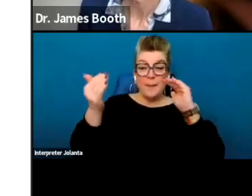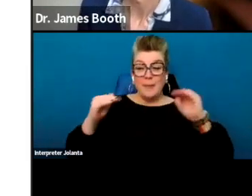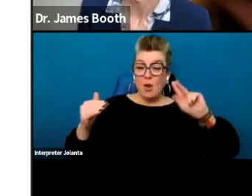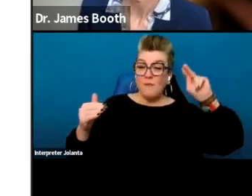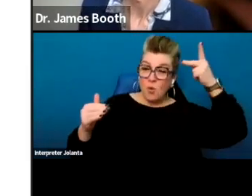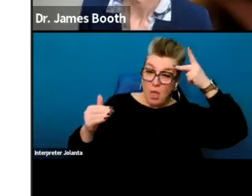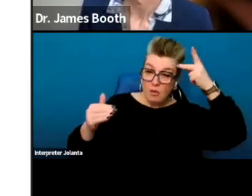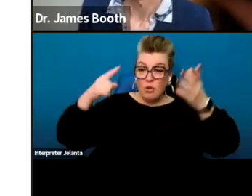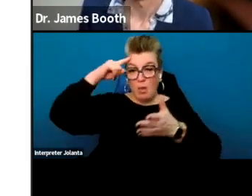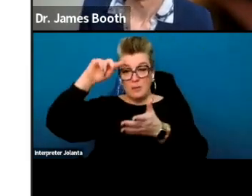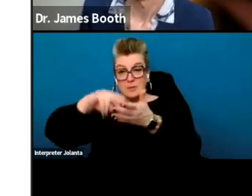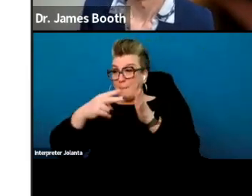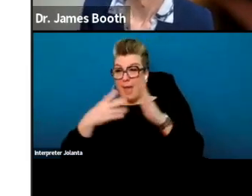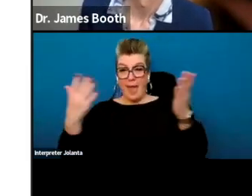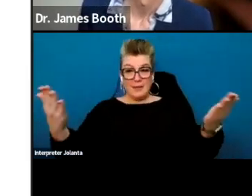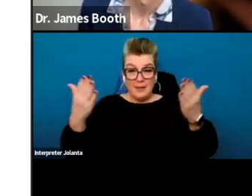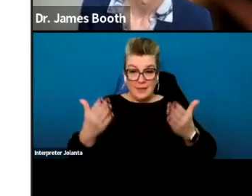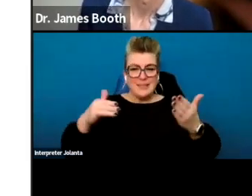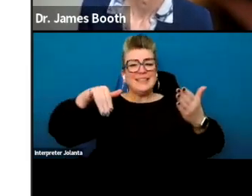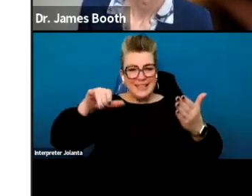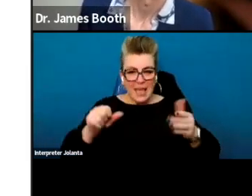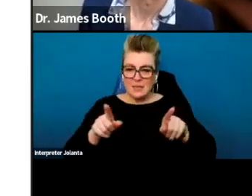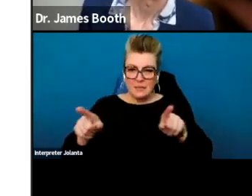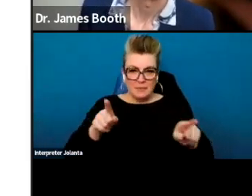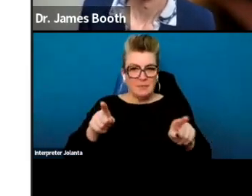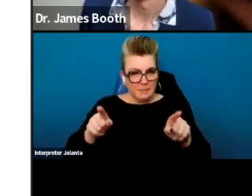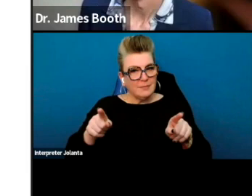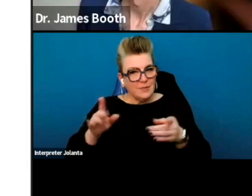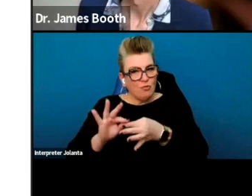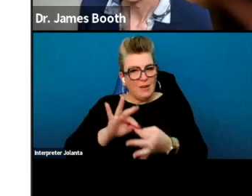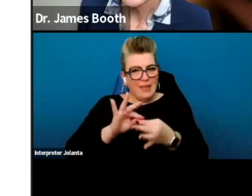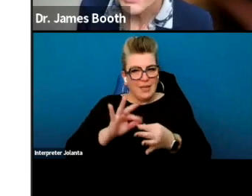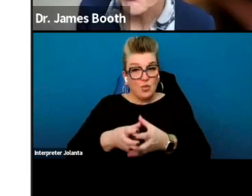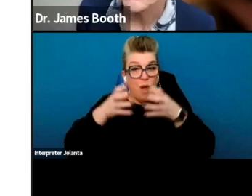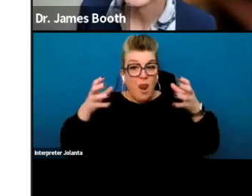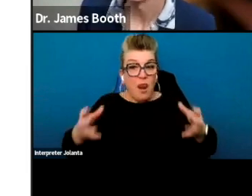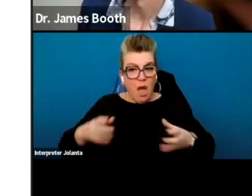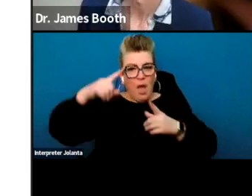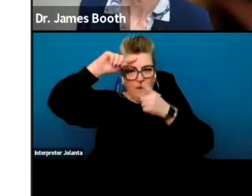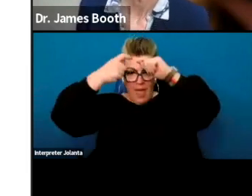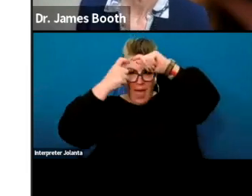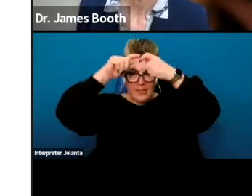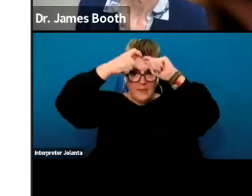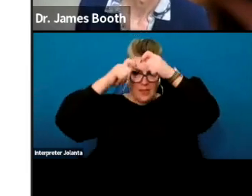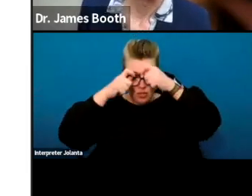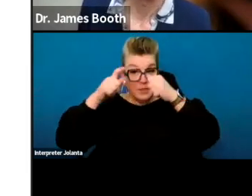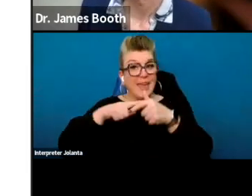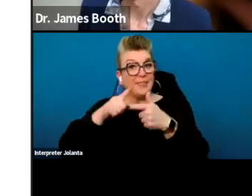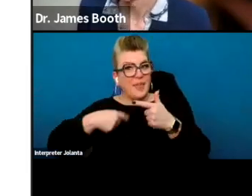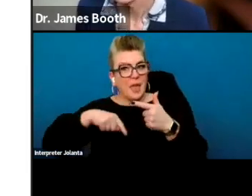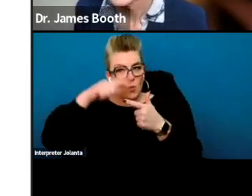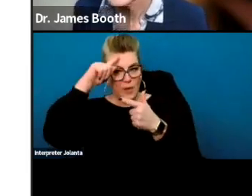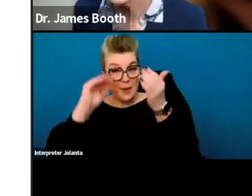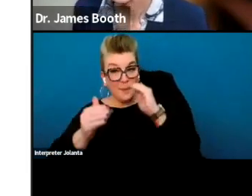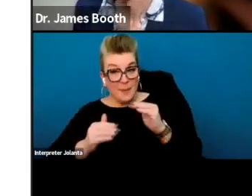task and showed that that was related to amount of activation in the superior temporal. And then we compared the semantic